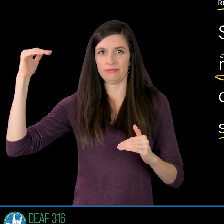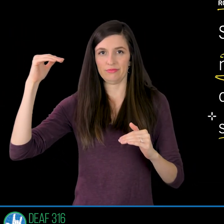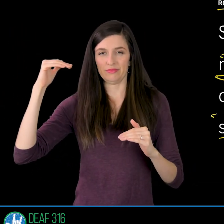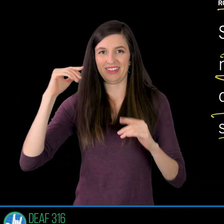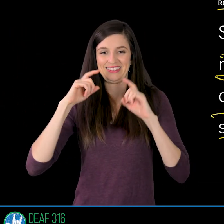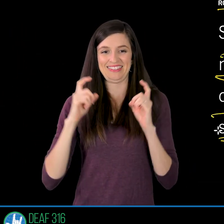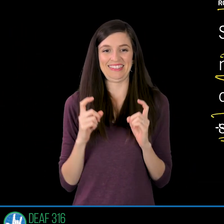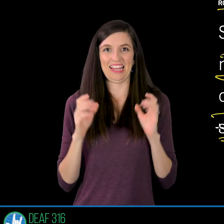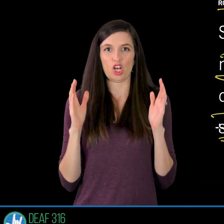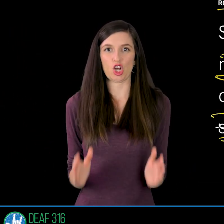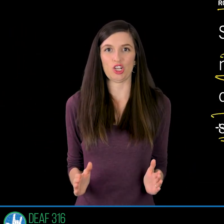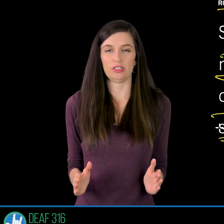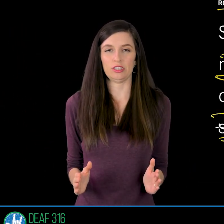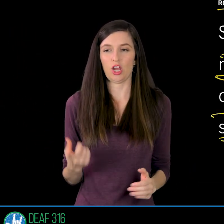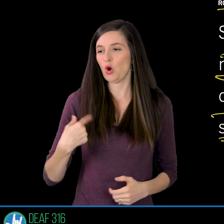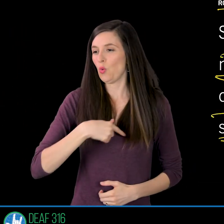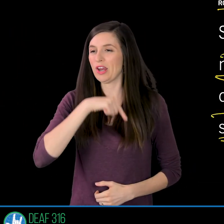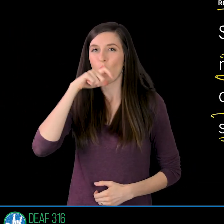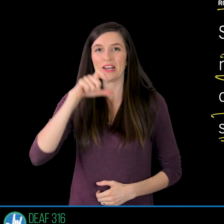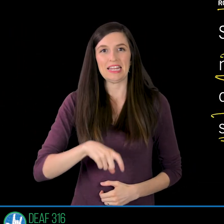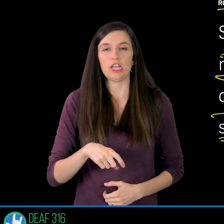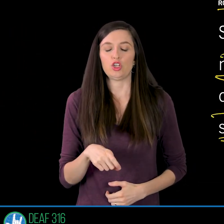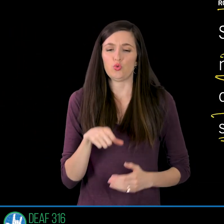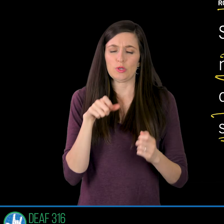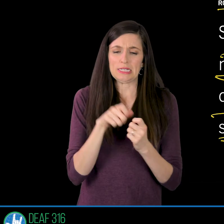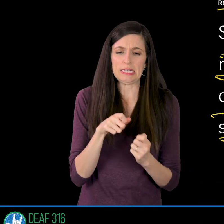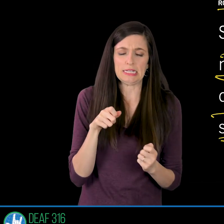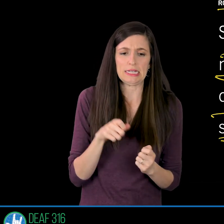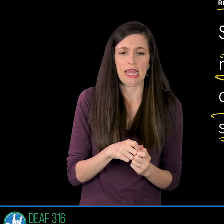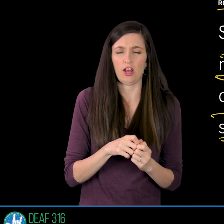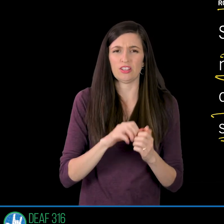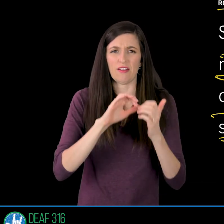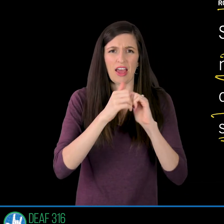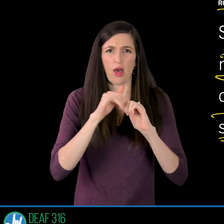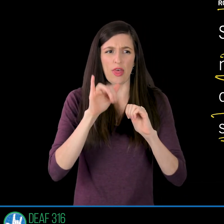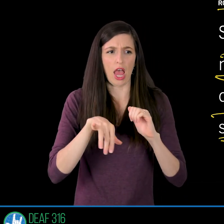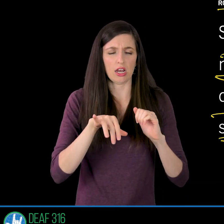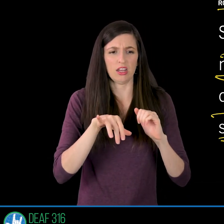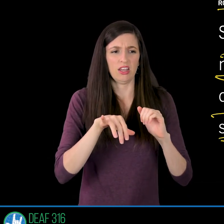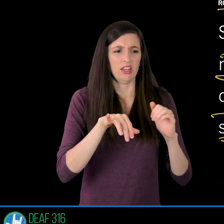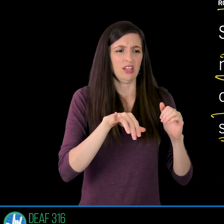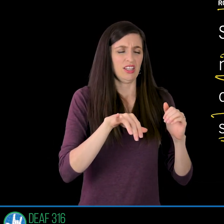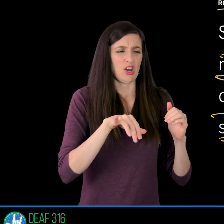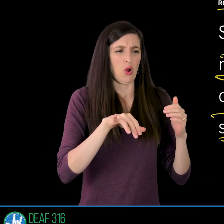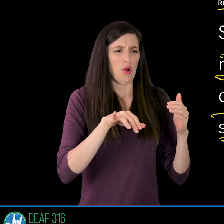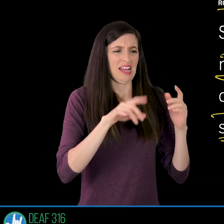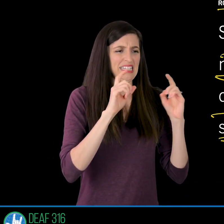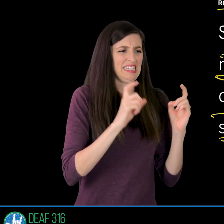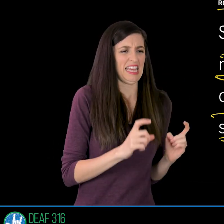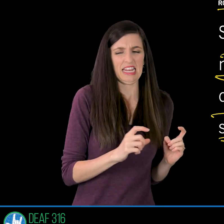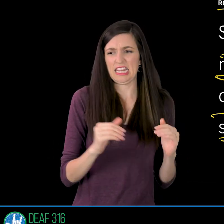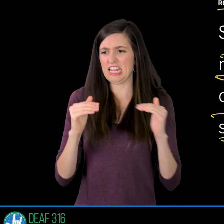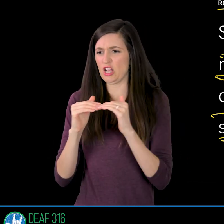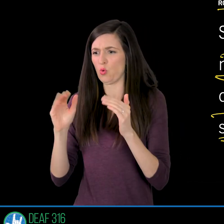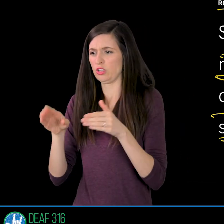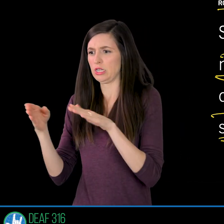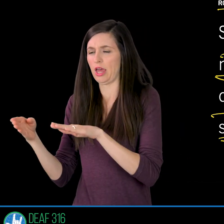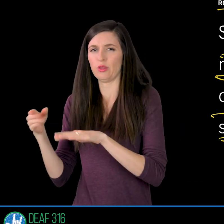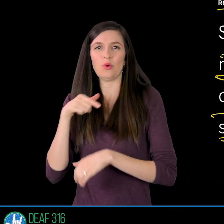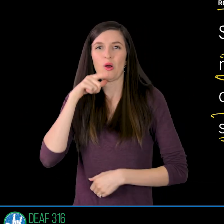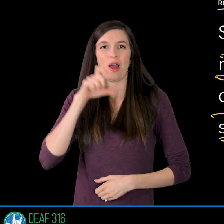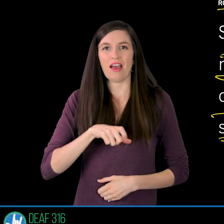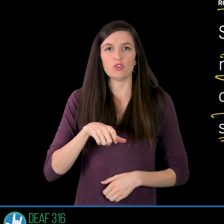all sinners. And we don't need to go into the details of how that connection works. We can